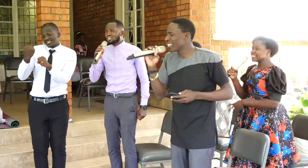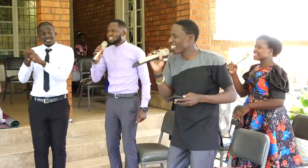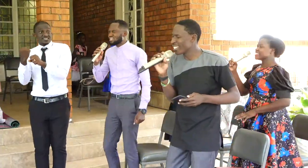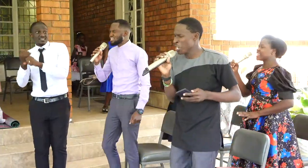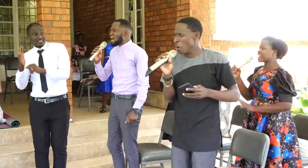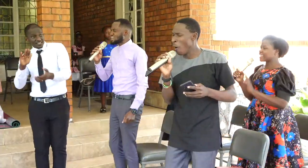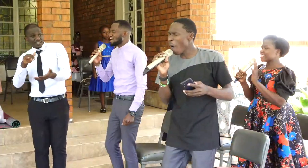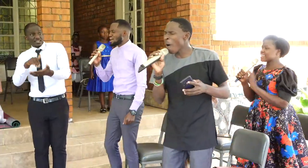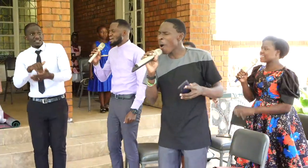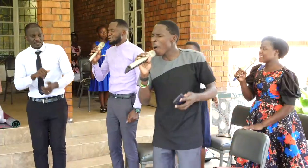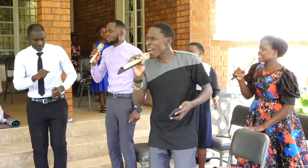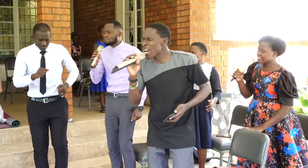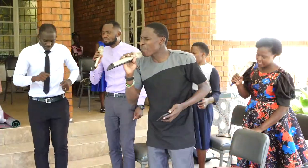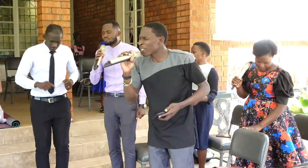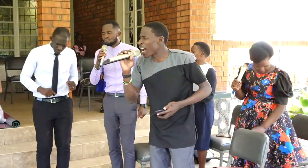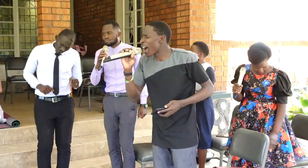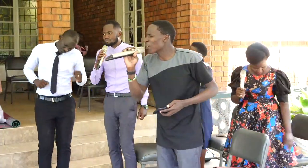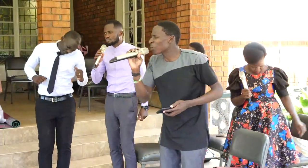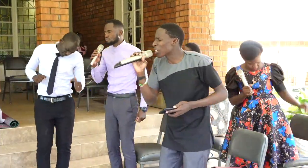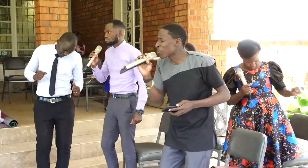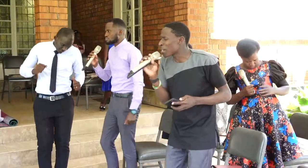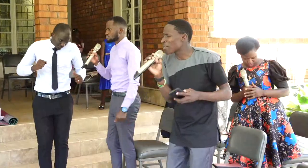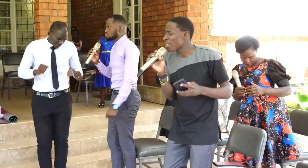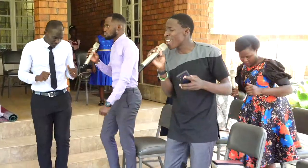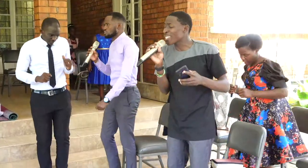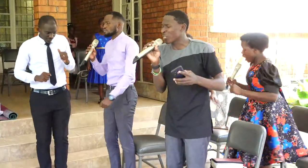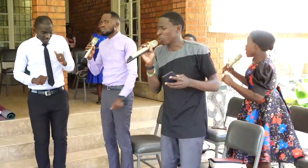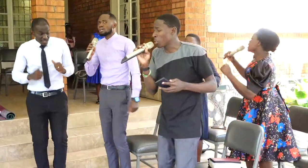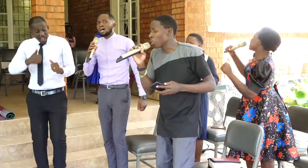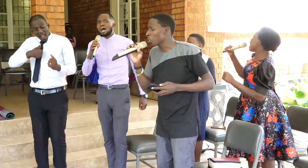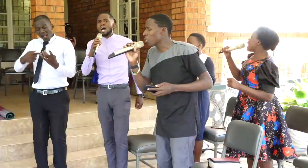Jesus did it again.